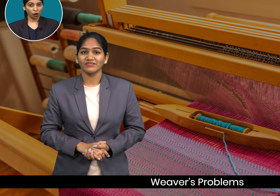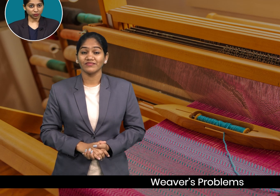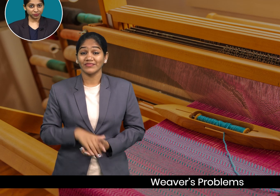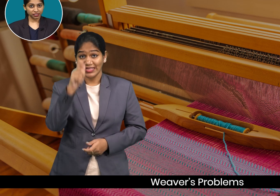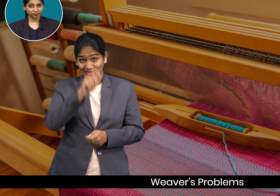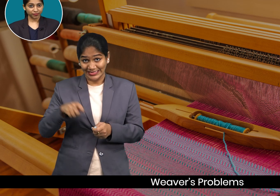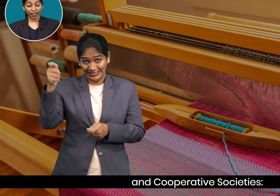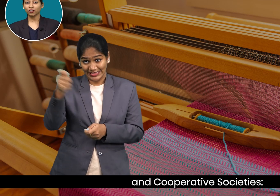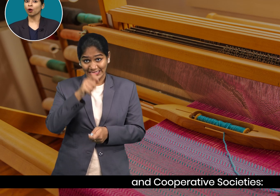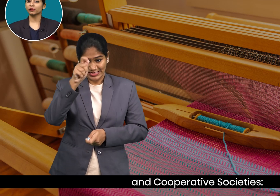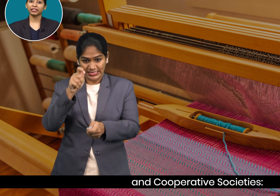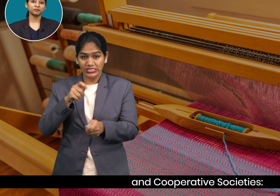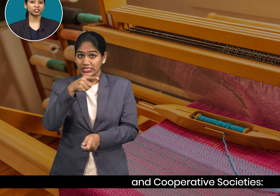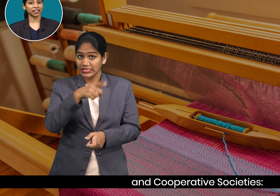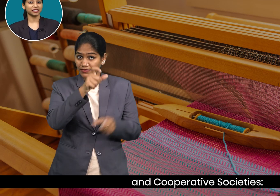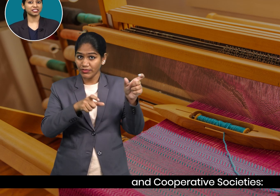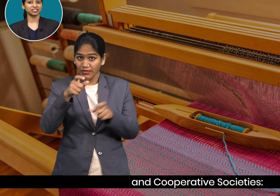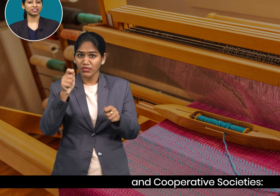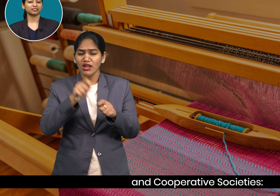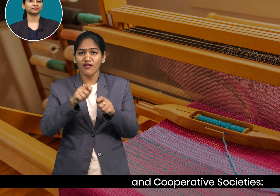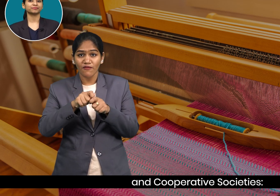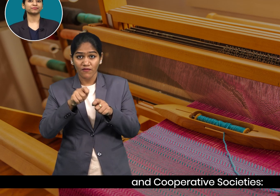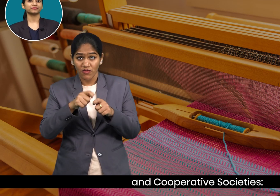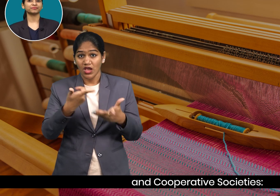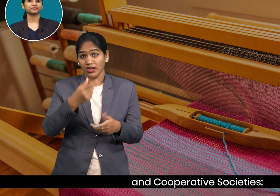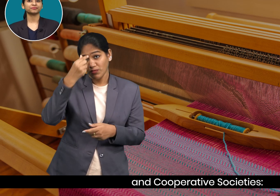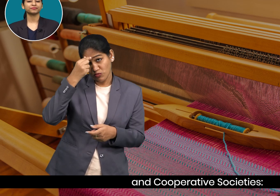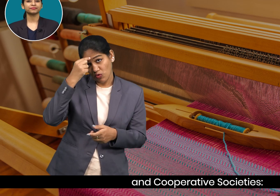Weavers' problems and cooperative societies.